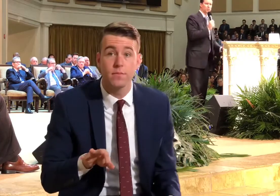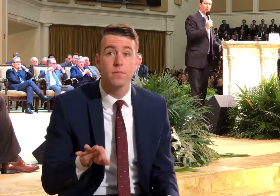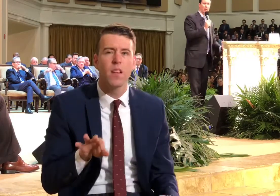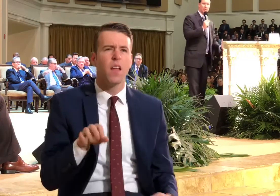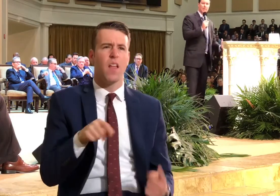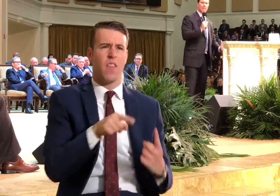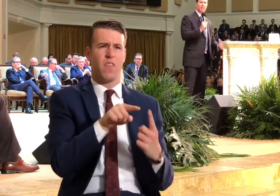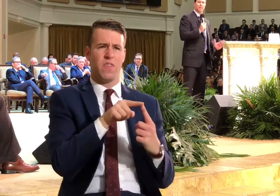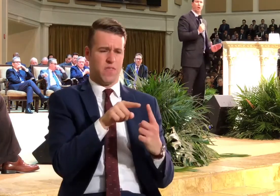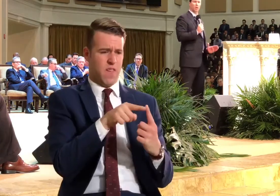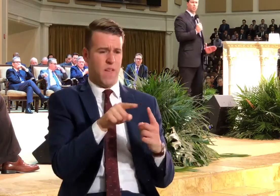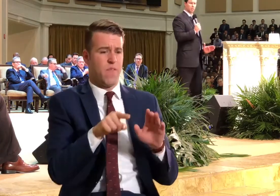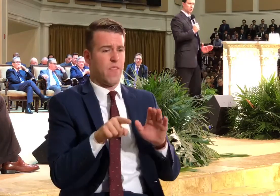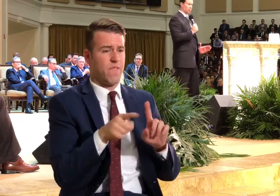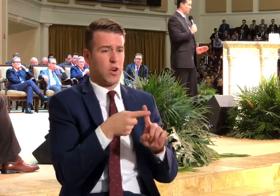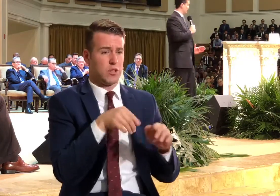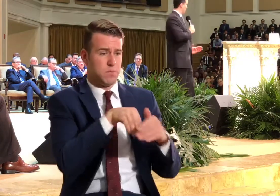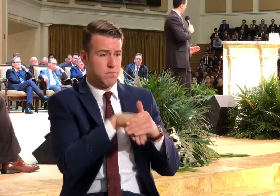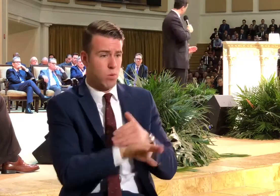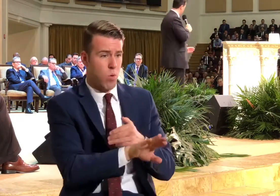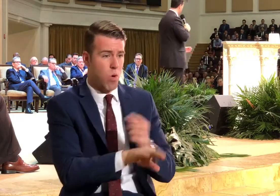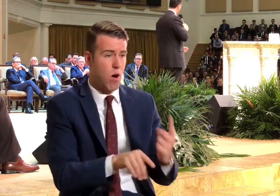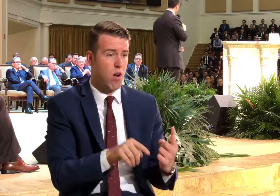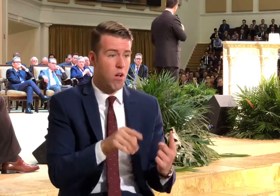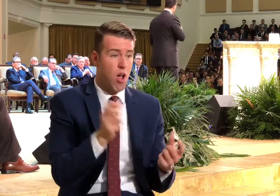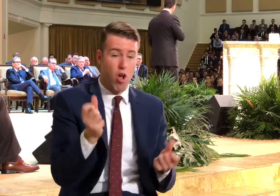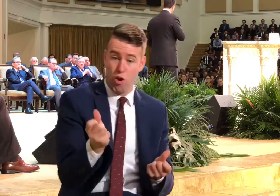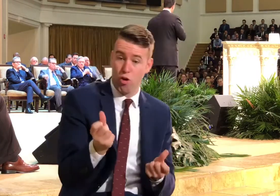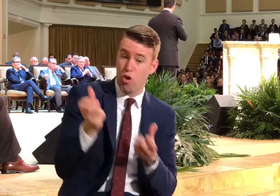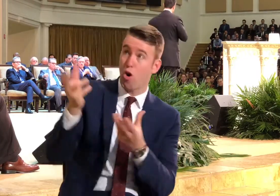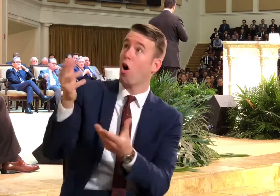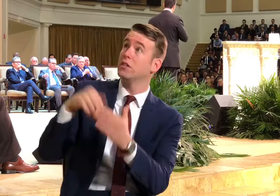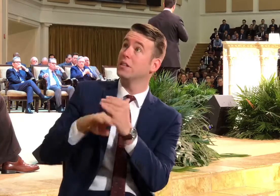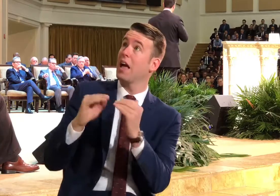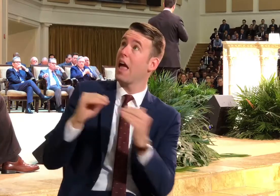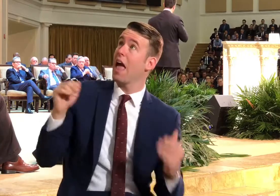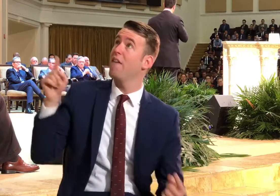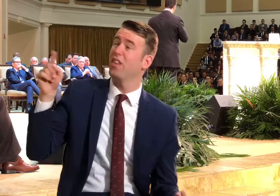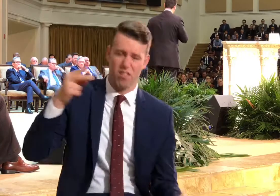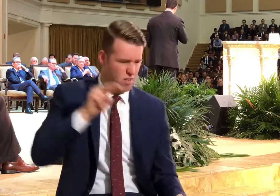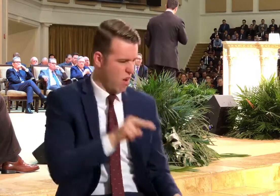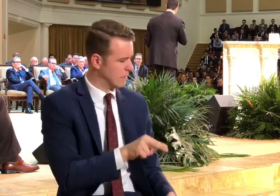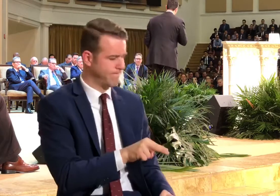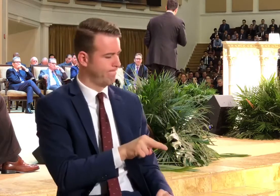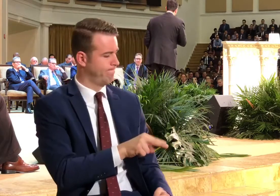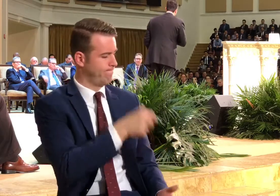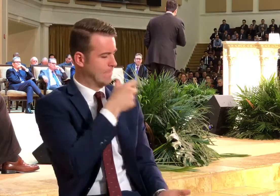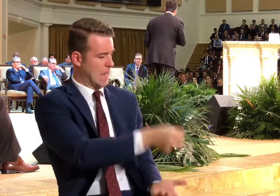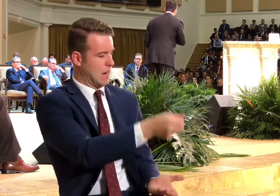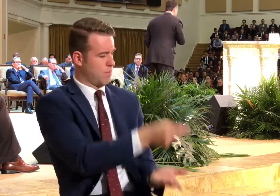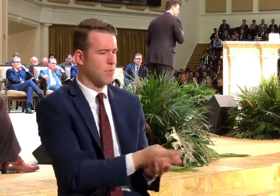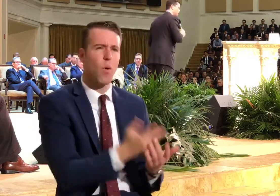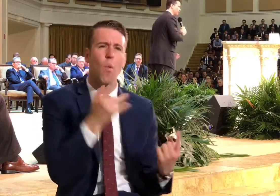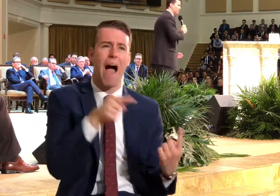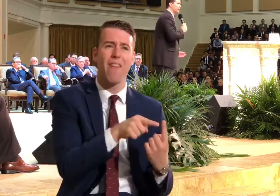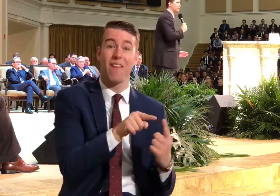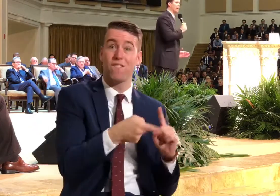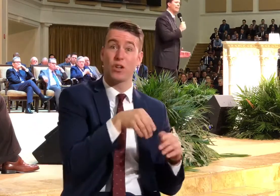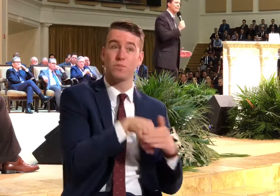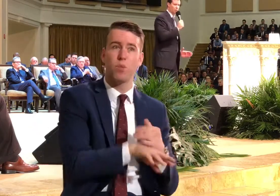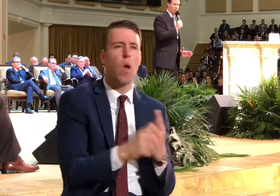the firstborn that causes heaven to look on with disapproval?